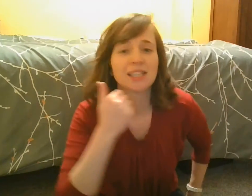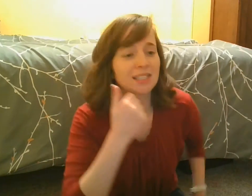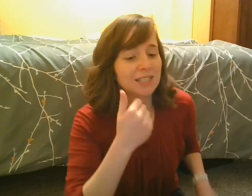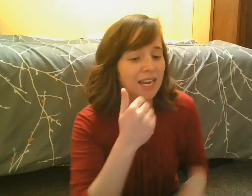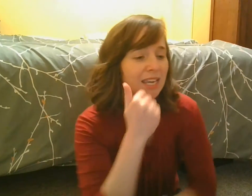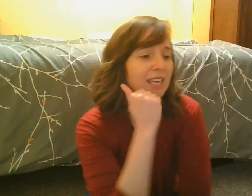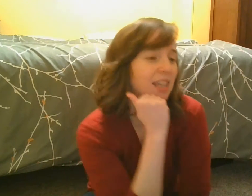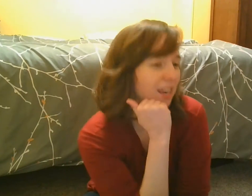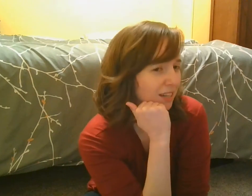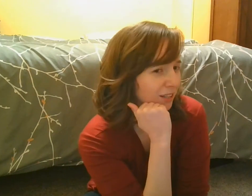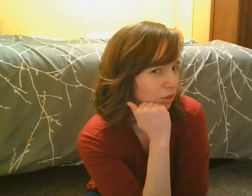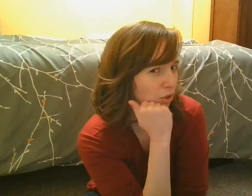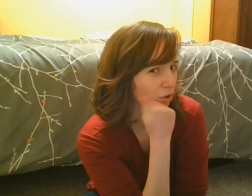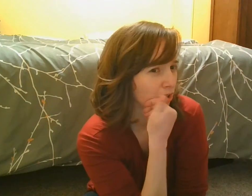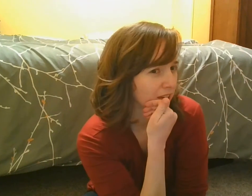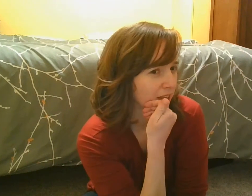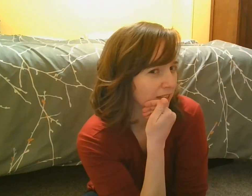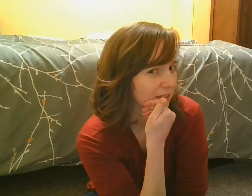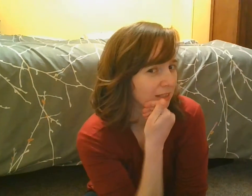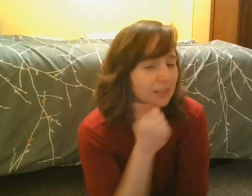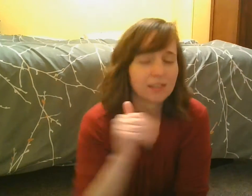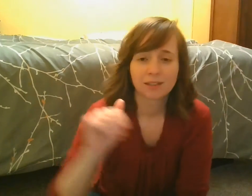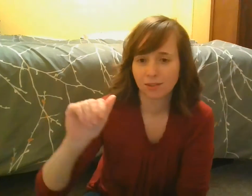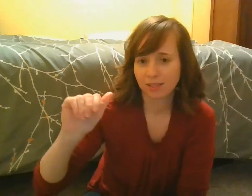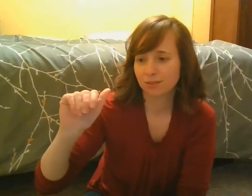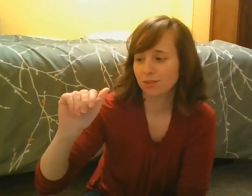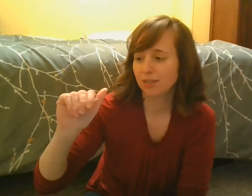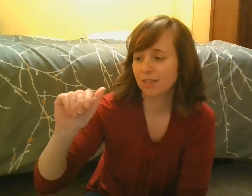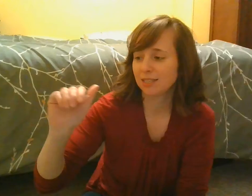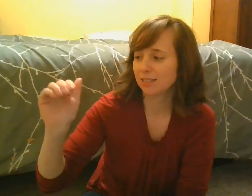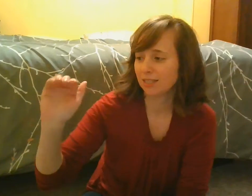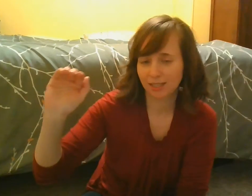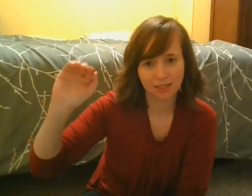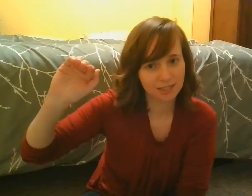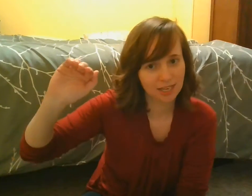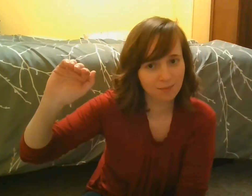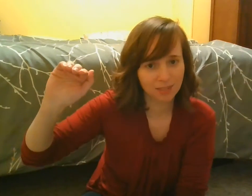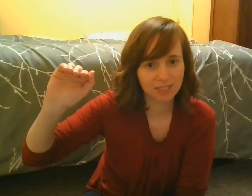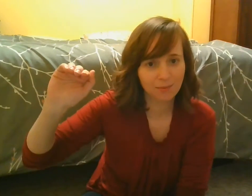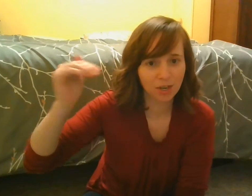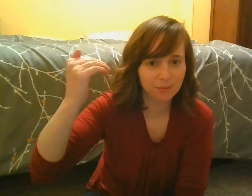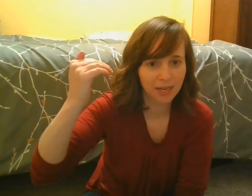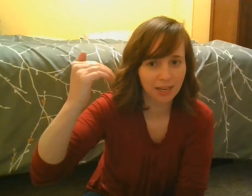is taking it and kind of turning it. All right, so it's like the same cupped hand,